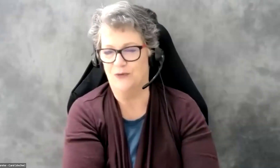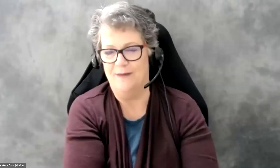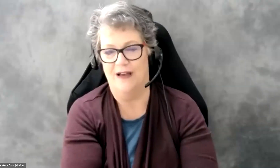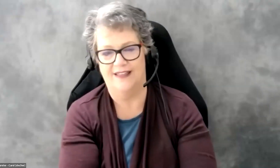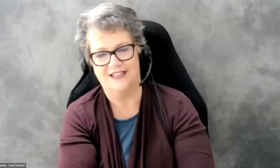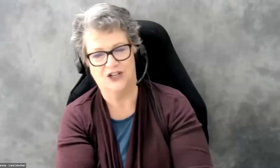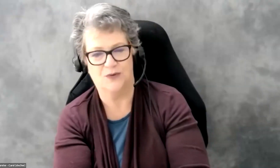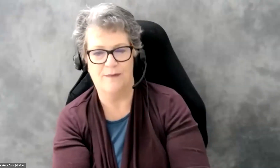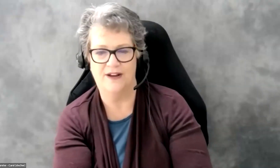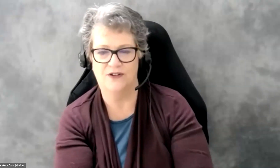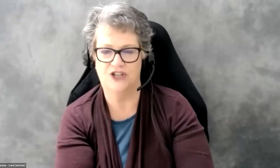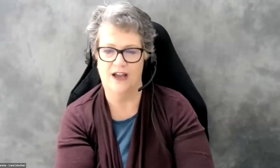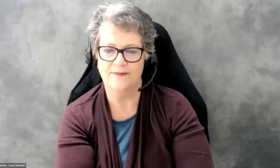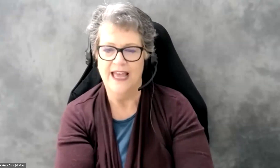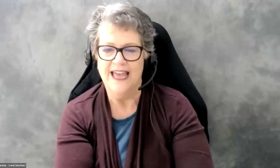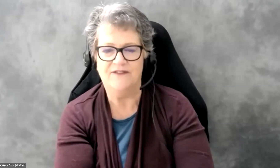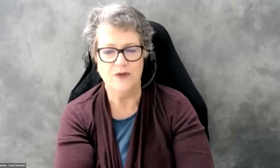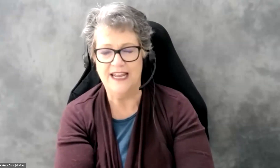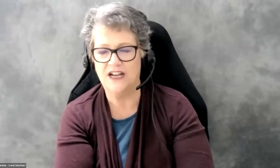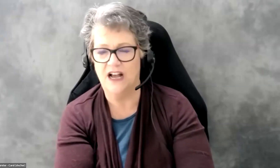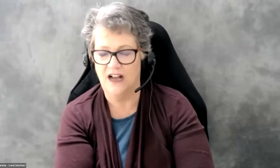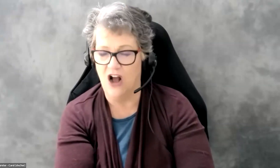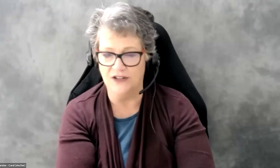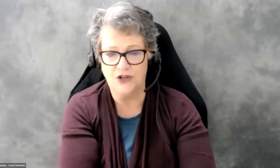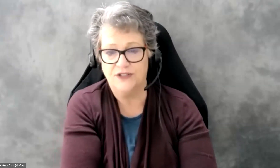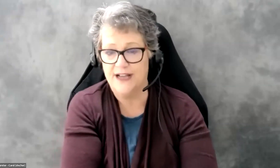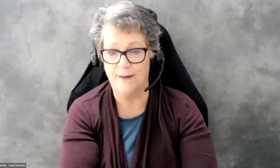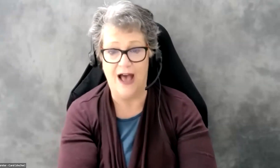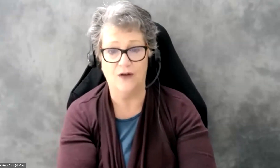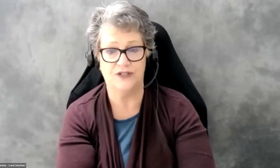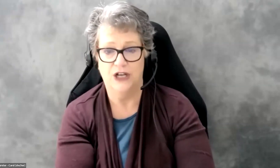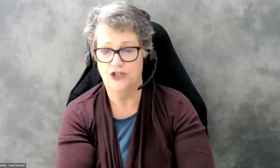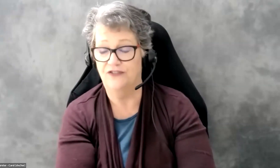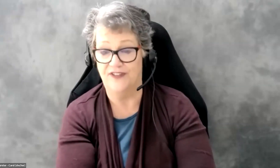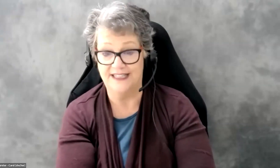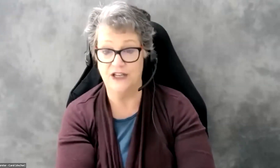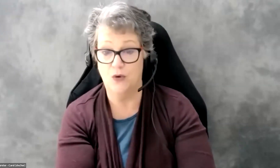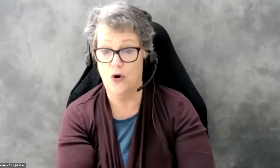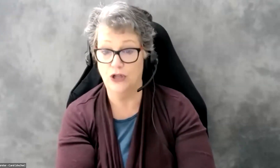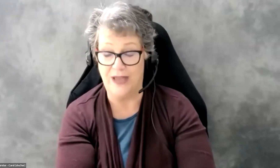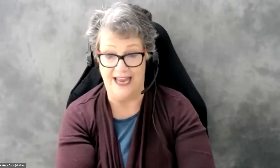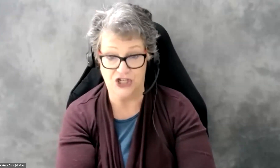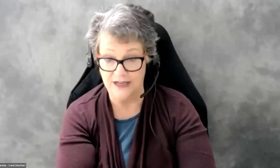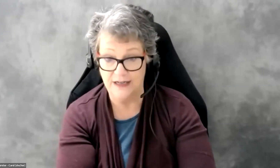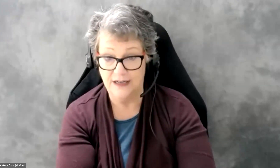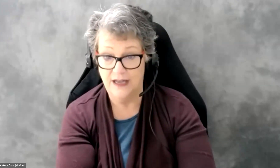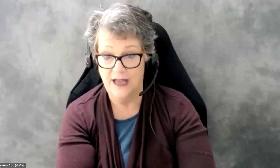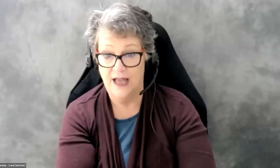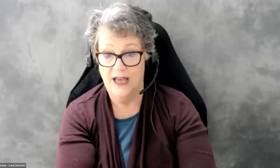This is Rima. That's a good reminder, John. If you need a consult to come out to visit your